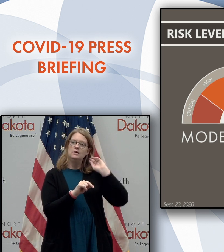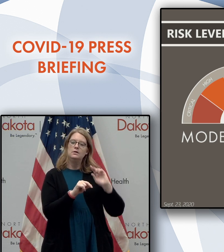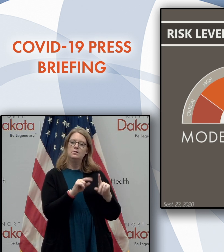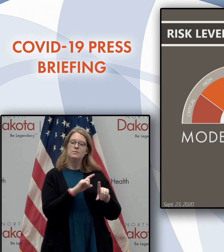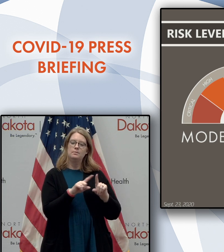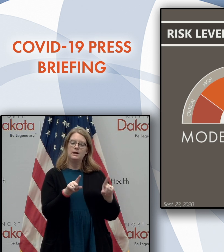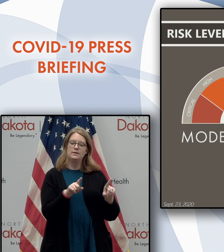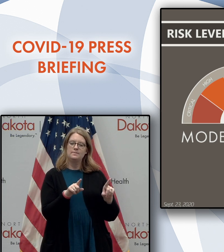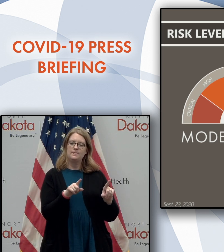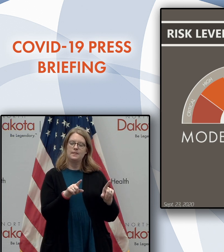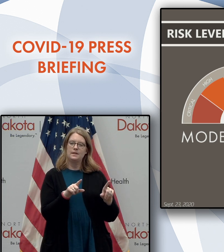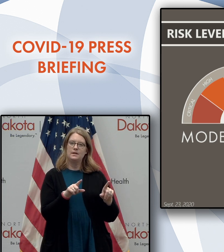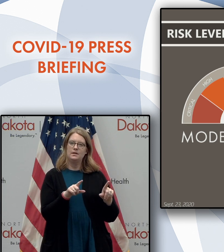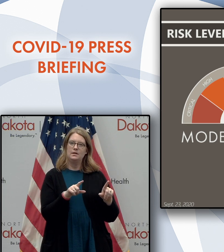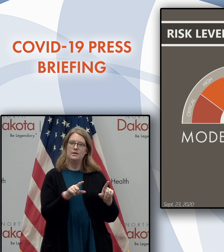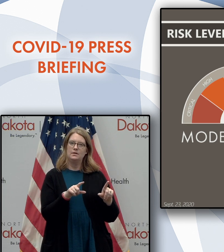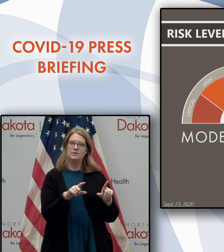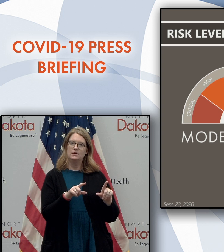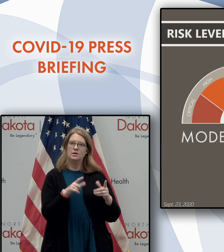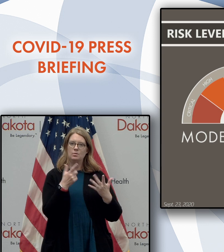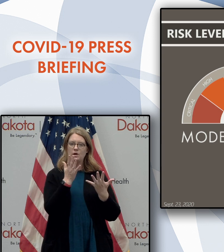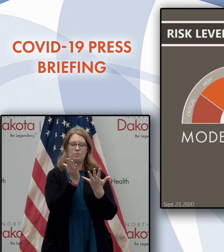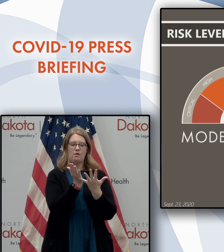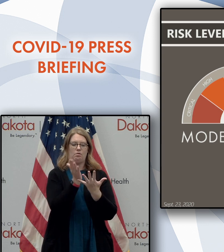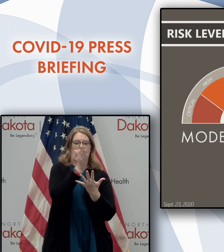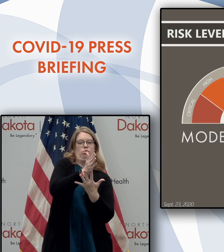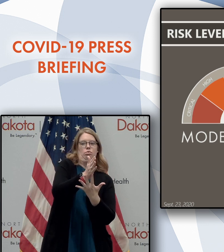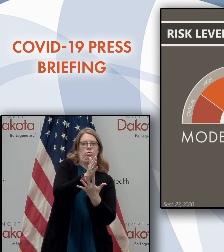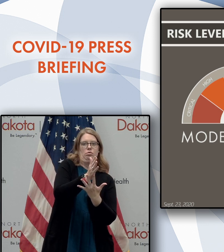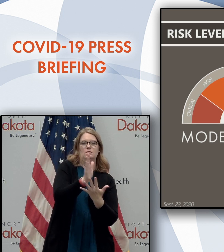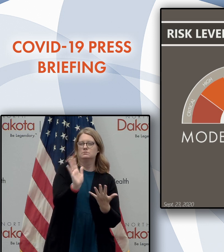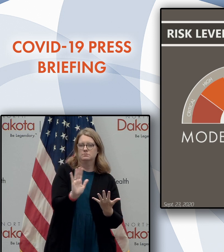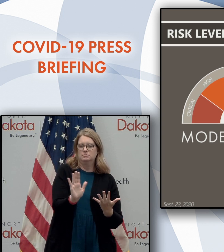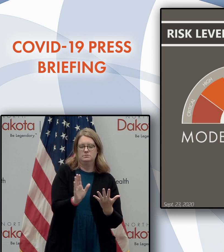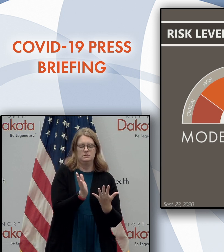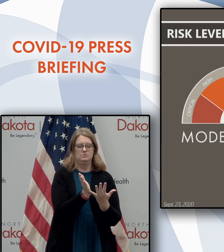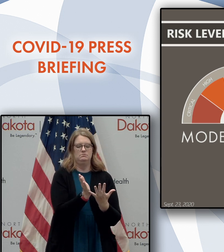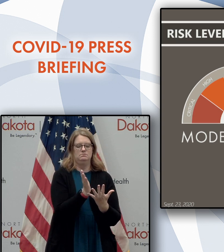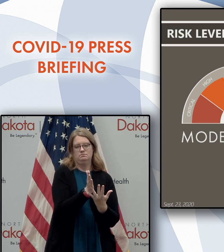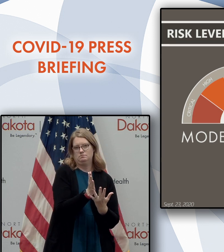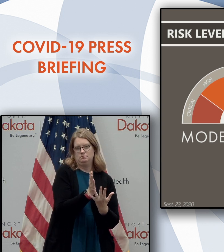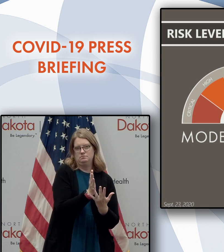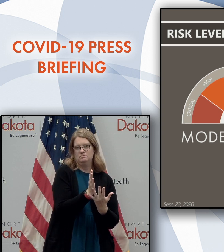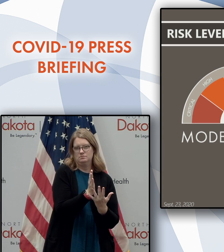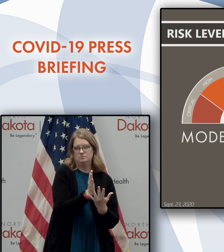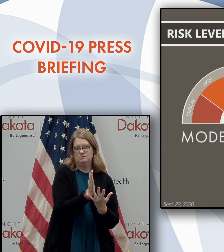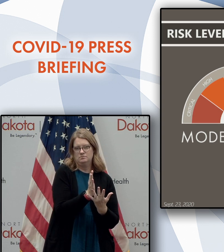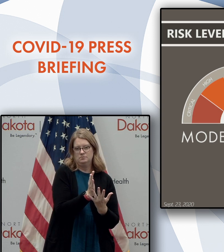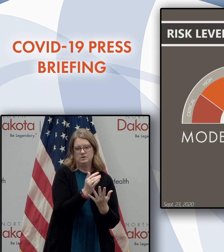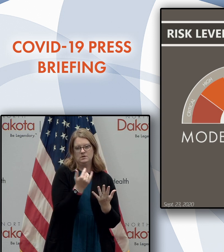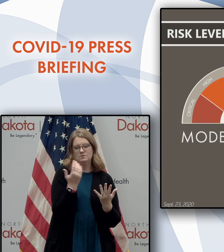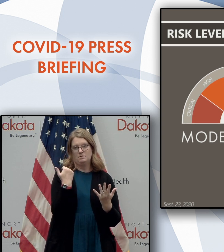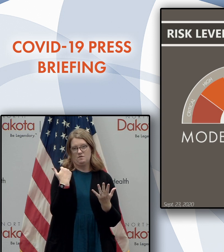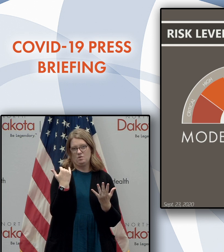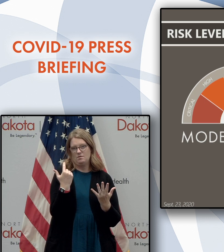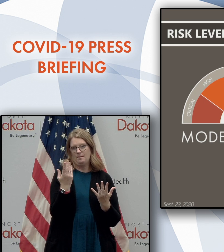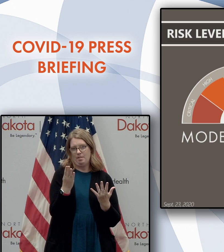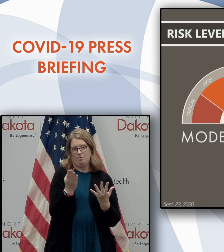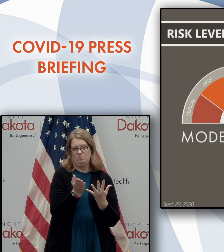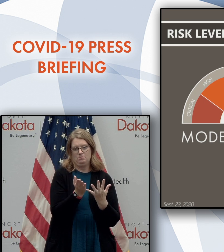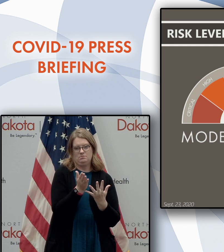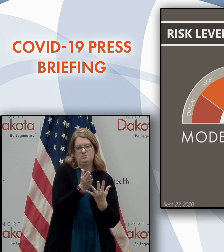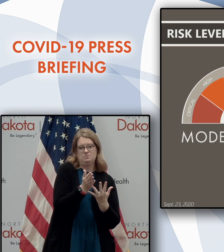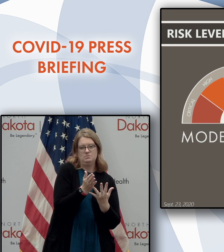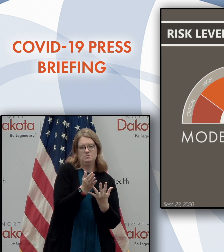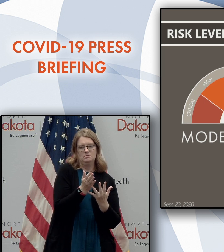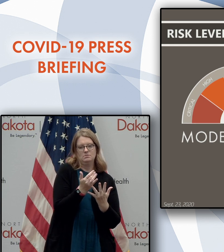of not having any counties jumping 2 levels, and so at any particular announcement